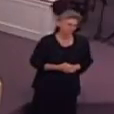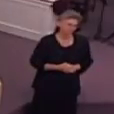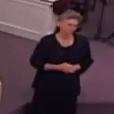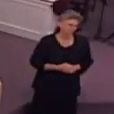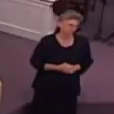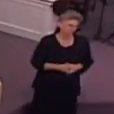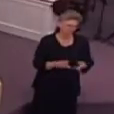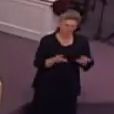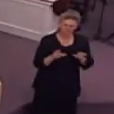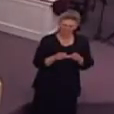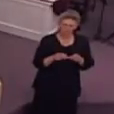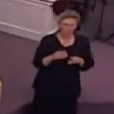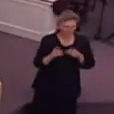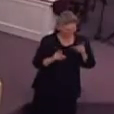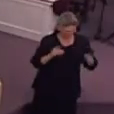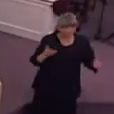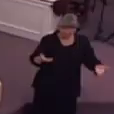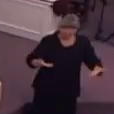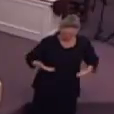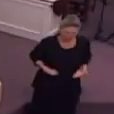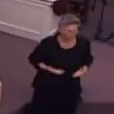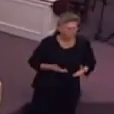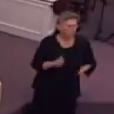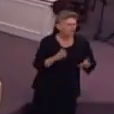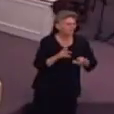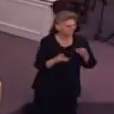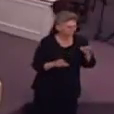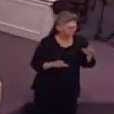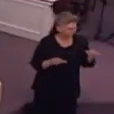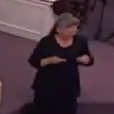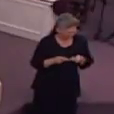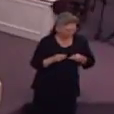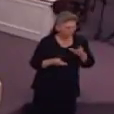Come on. The place where people are welcome. The place where people are wanted.